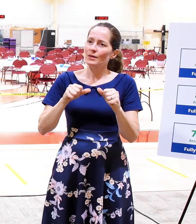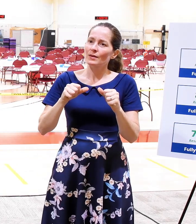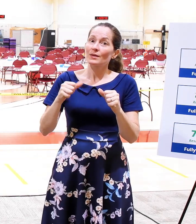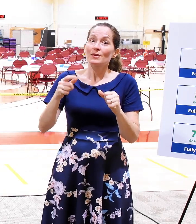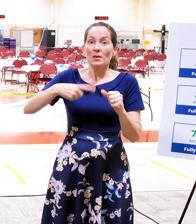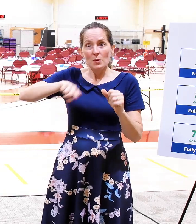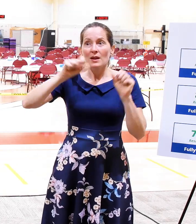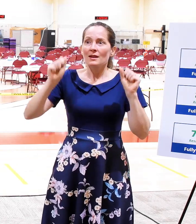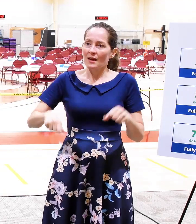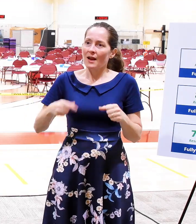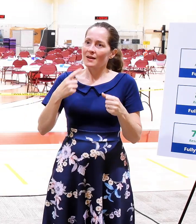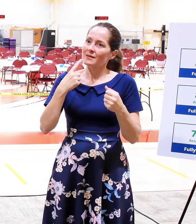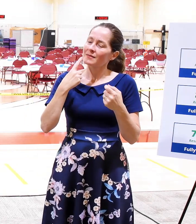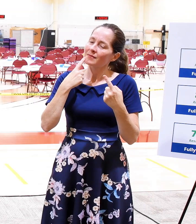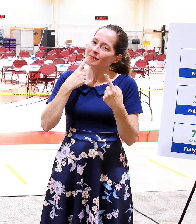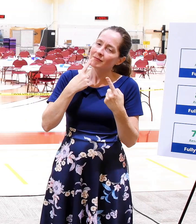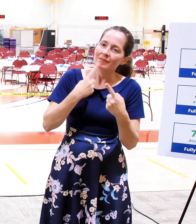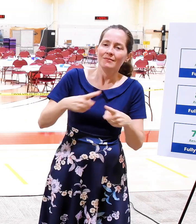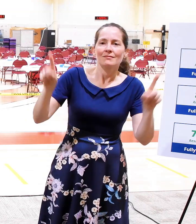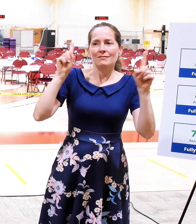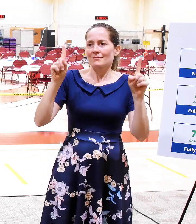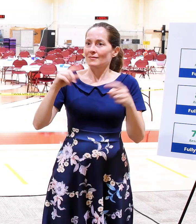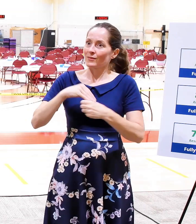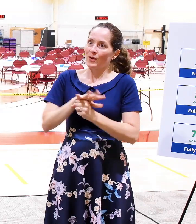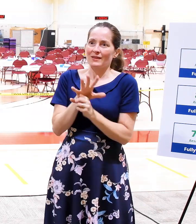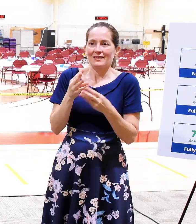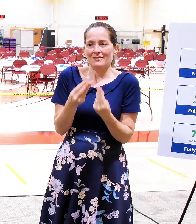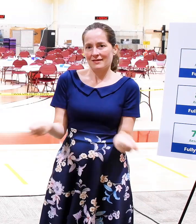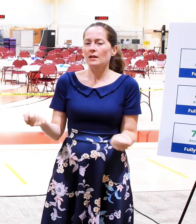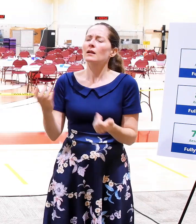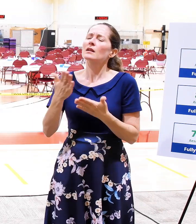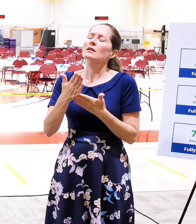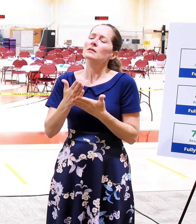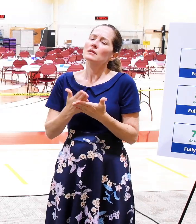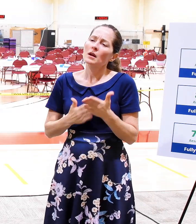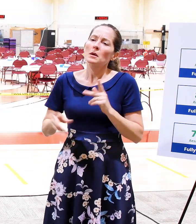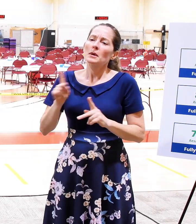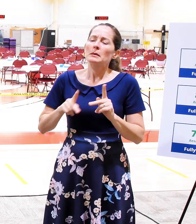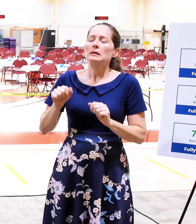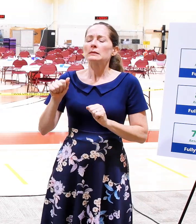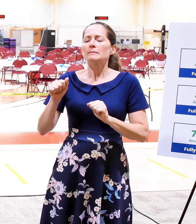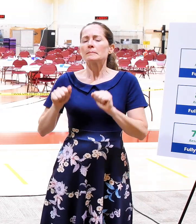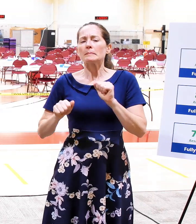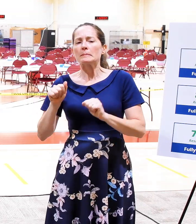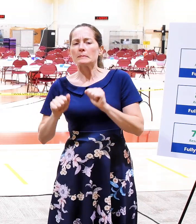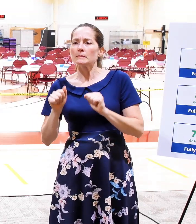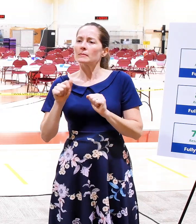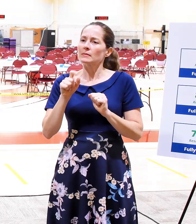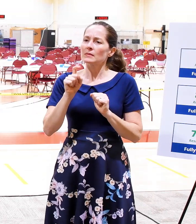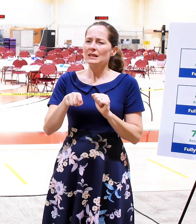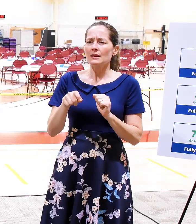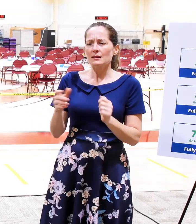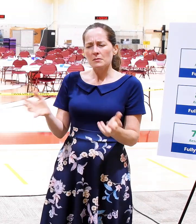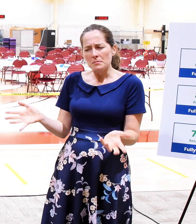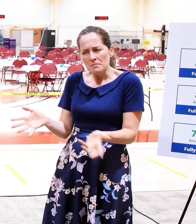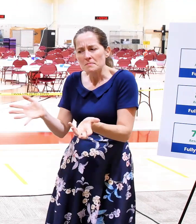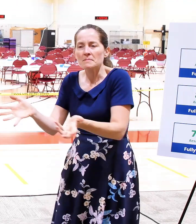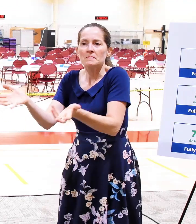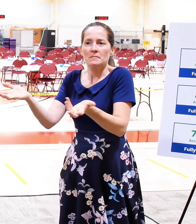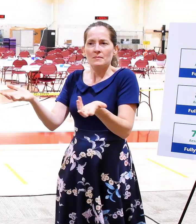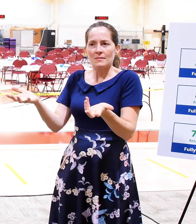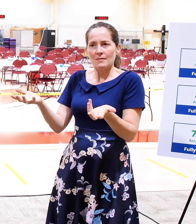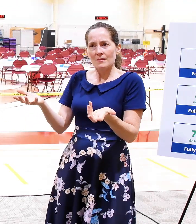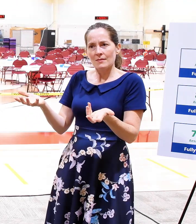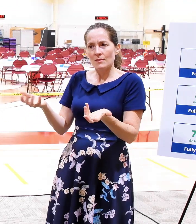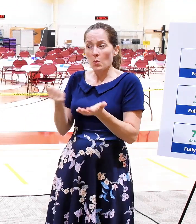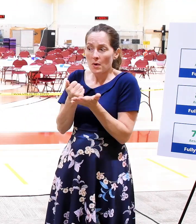Some of those in our community need that support, need that gentle nudge, need a helping hand, and it's our